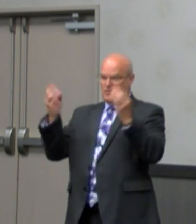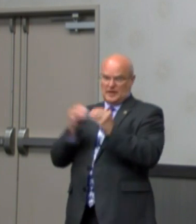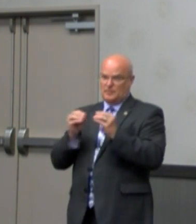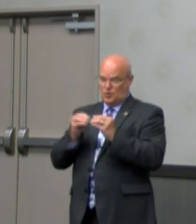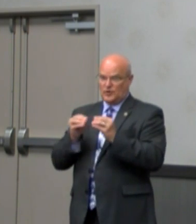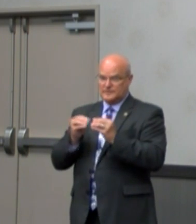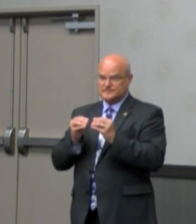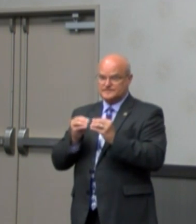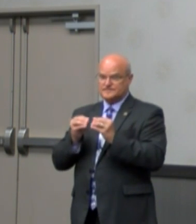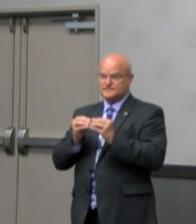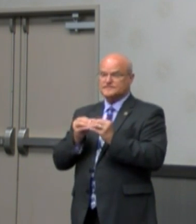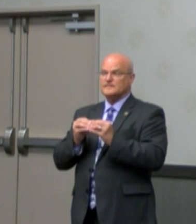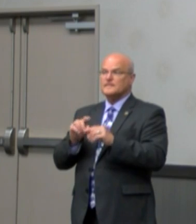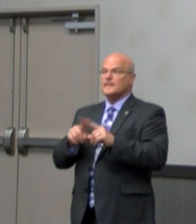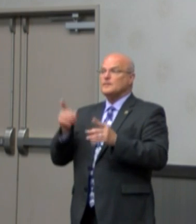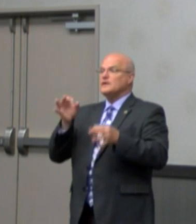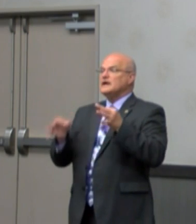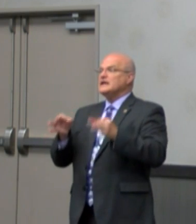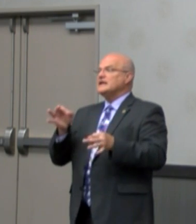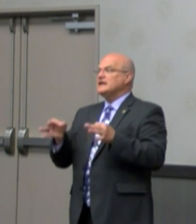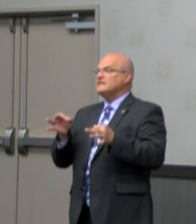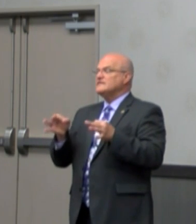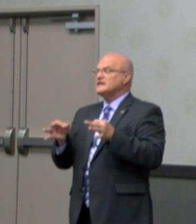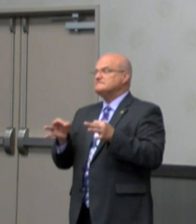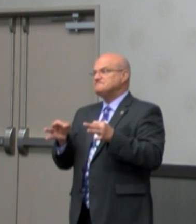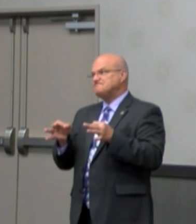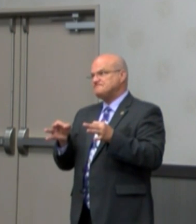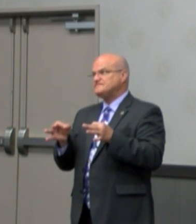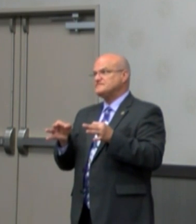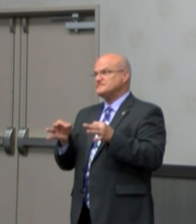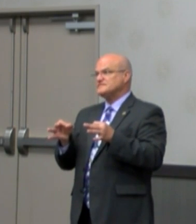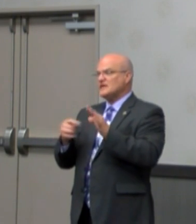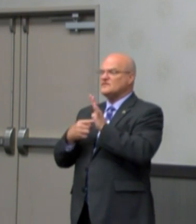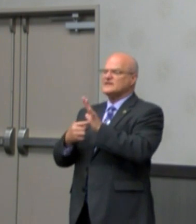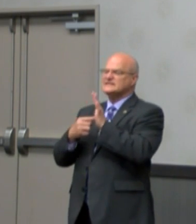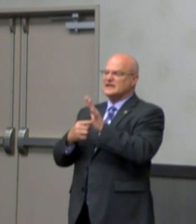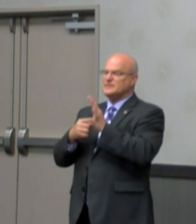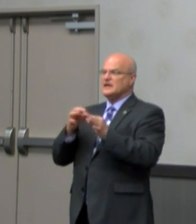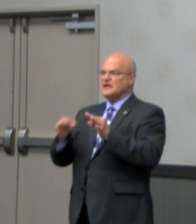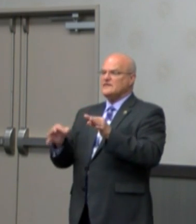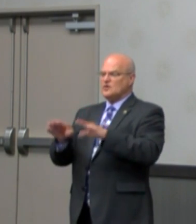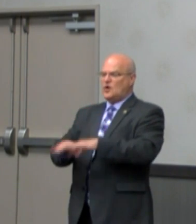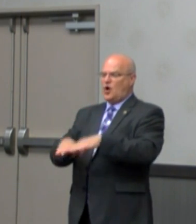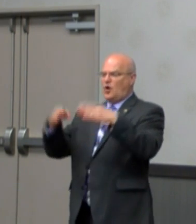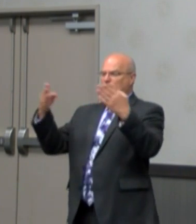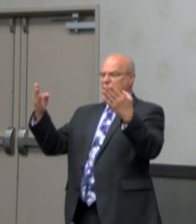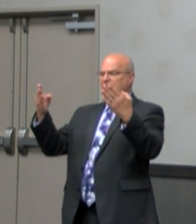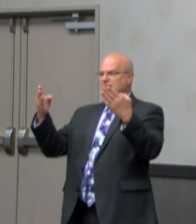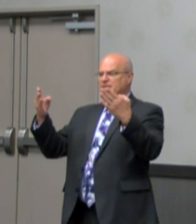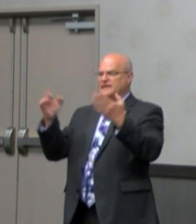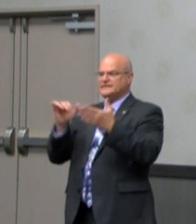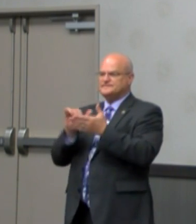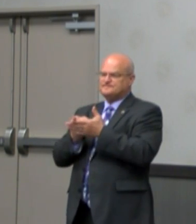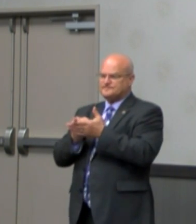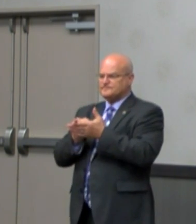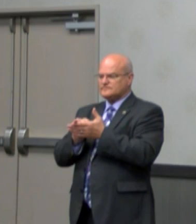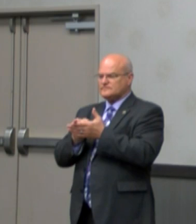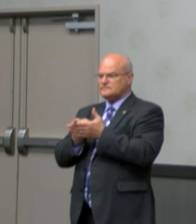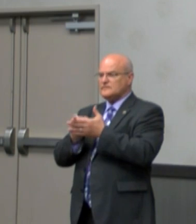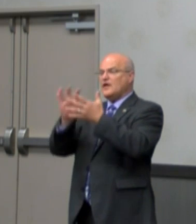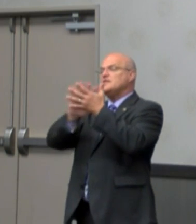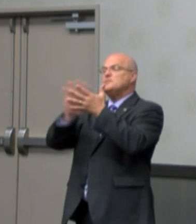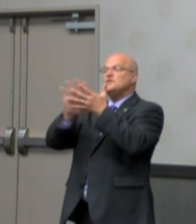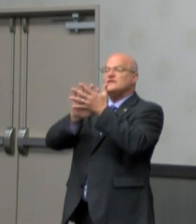more. But if there is for example, if you open up the